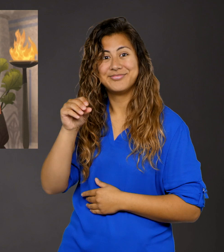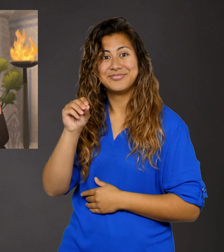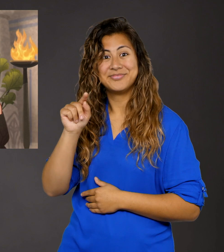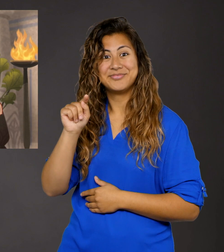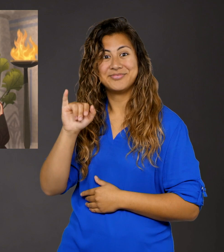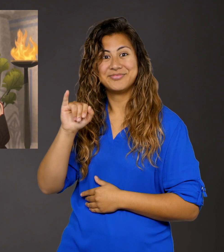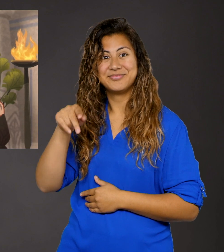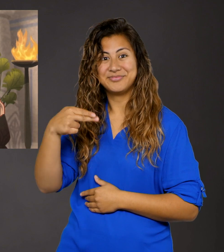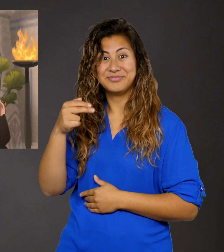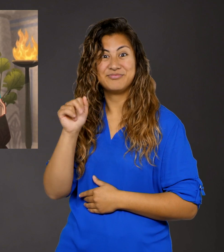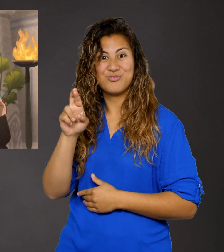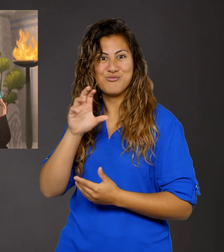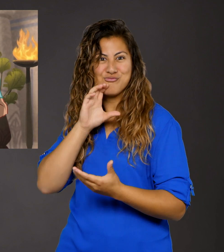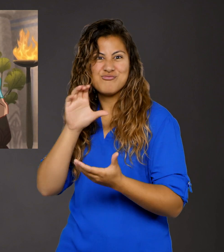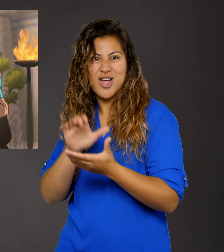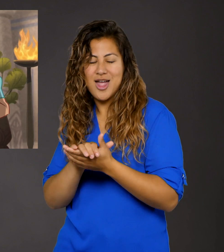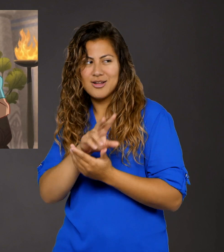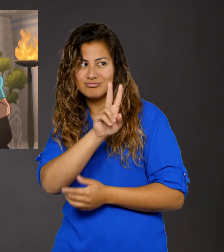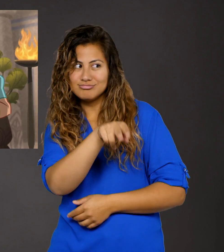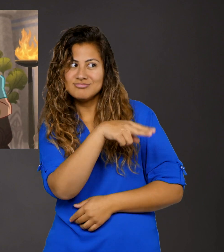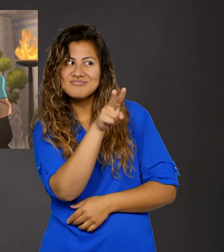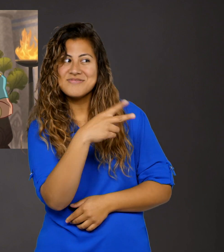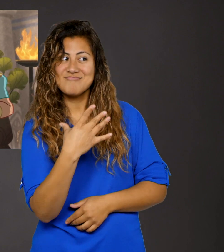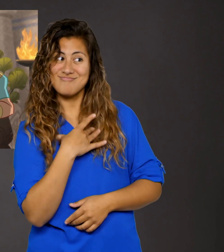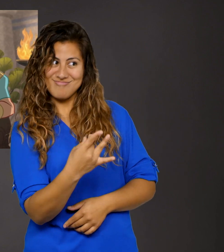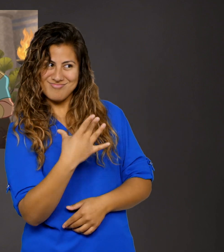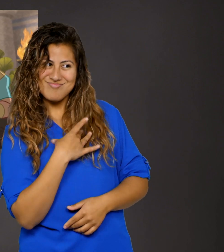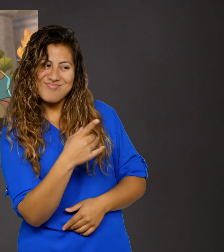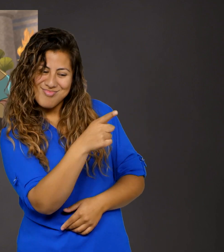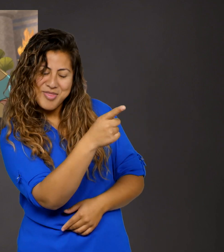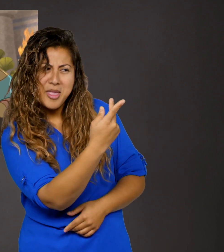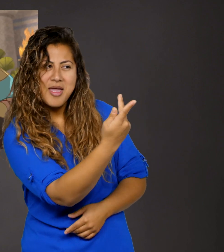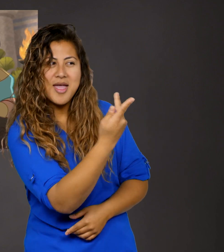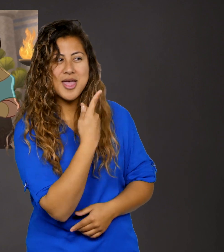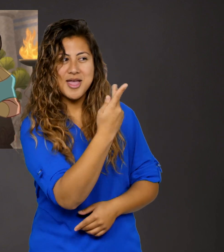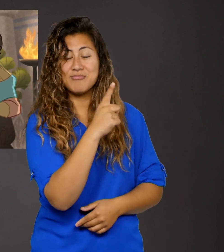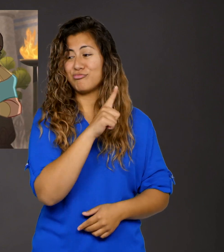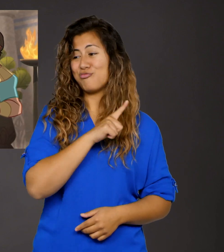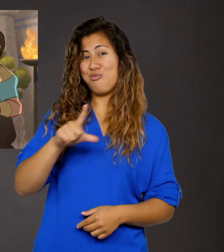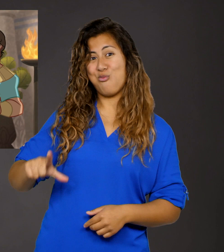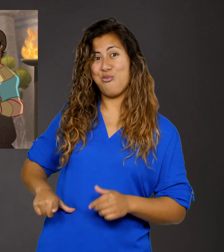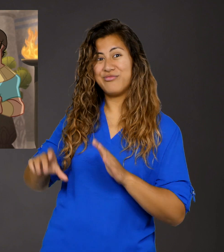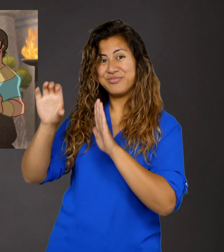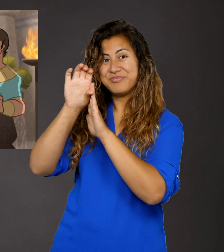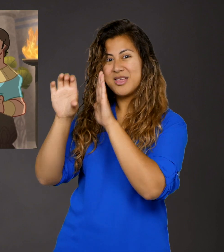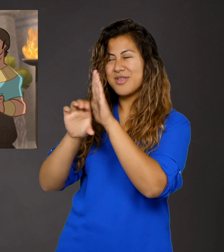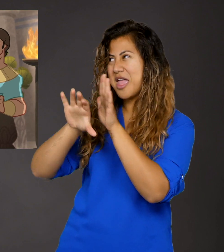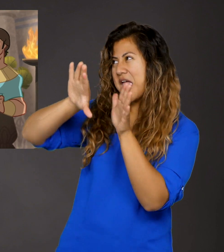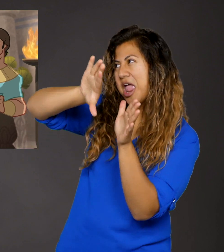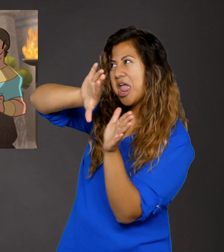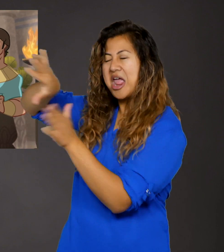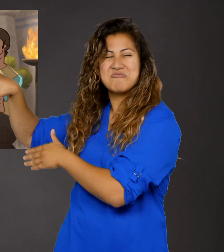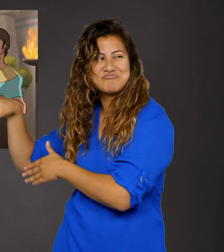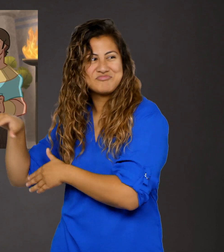Potiphar's wife liked Joseph. She wanted Joseph to break the Lord's commandments with her.